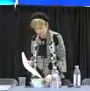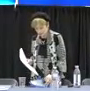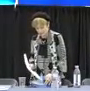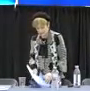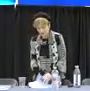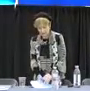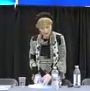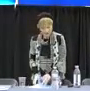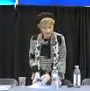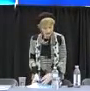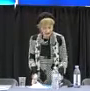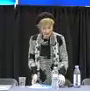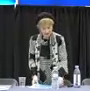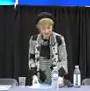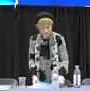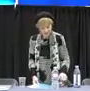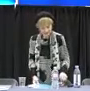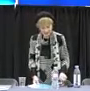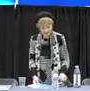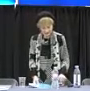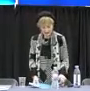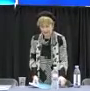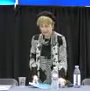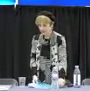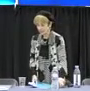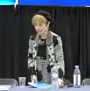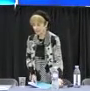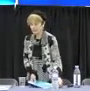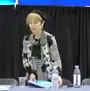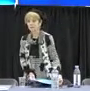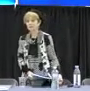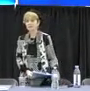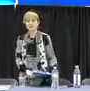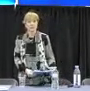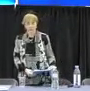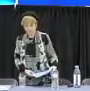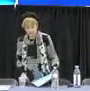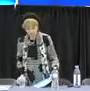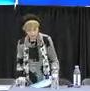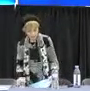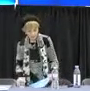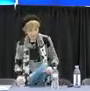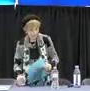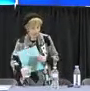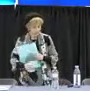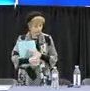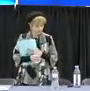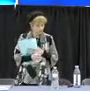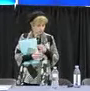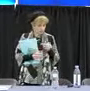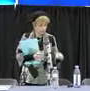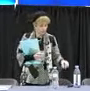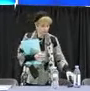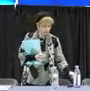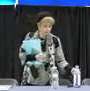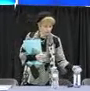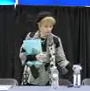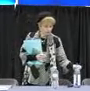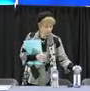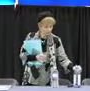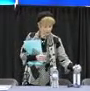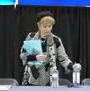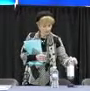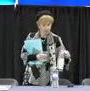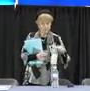thanks, Deborah. All very things thanks. Must end. Thanks again. So just before you leave, we need to do this